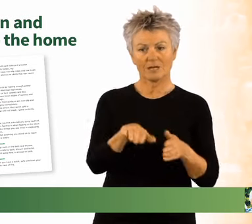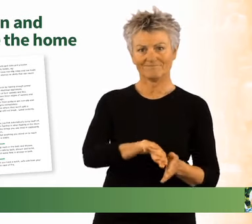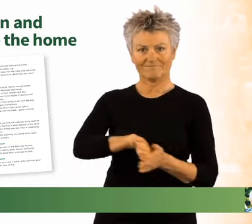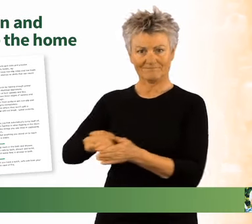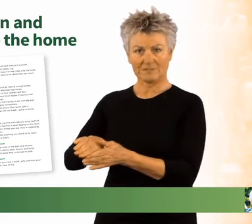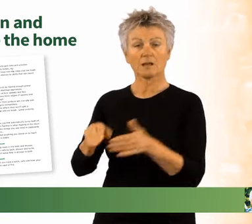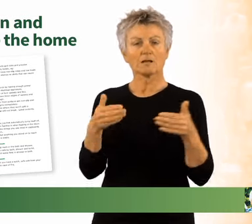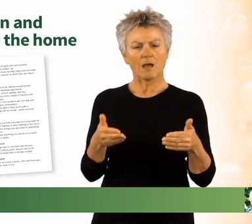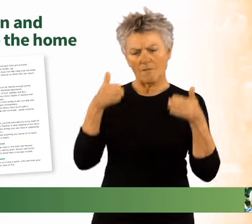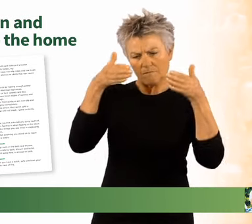Outside.